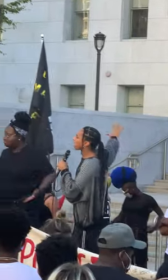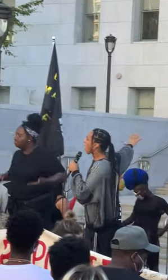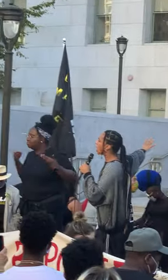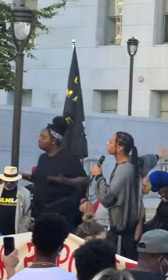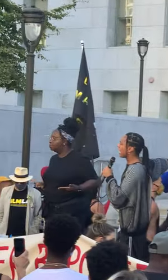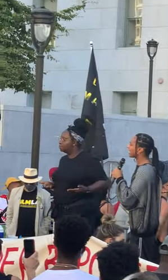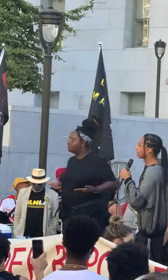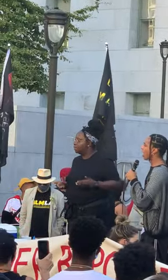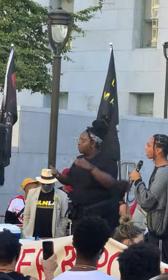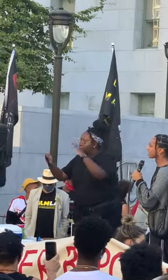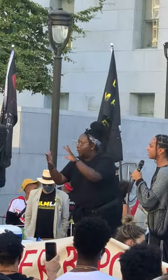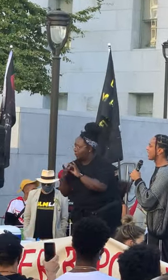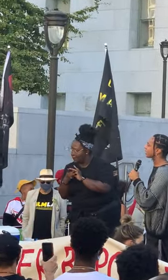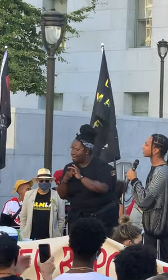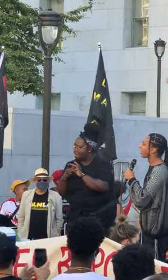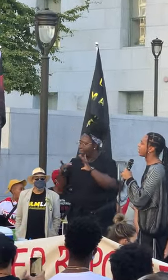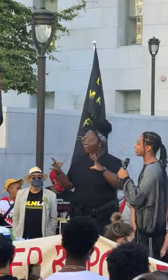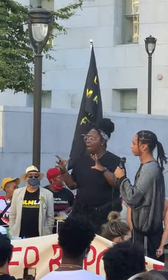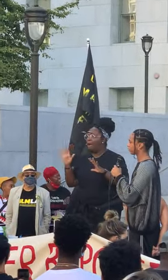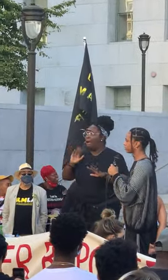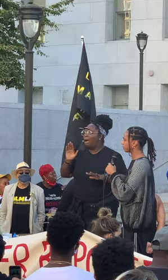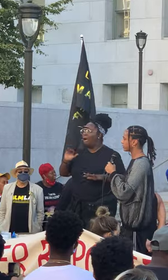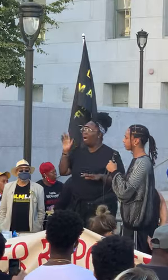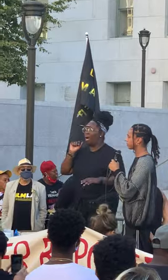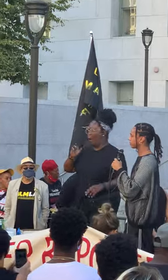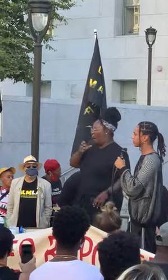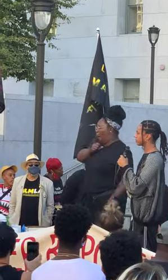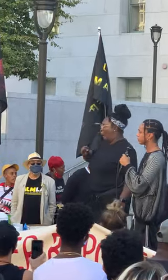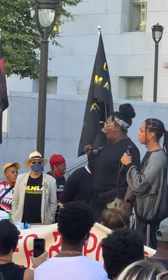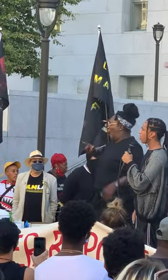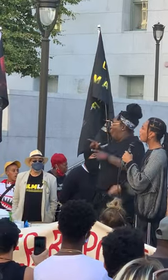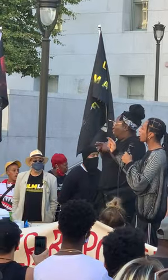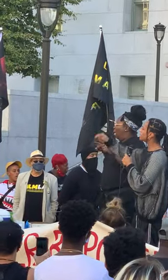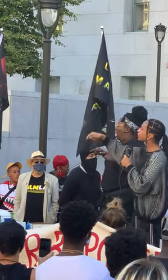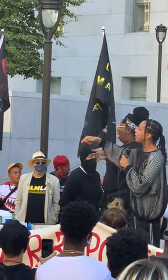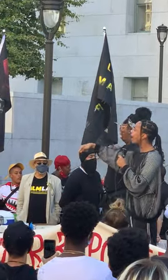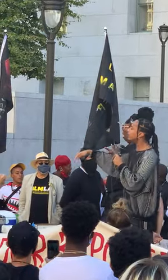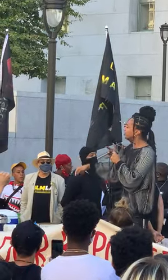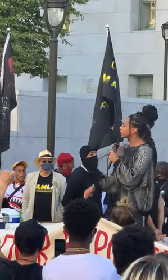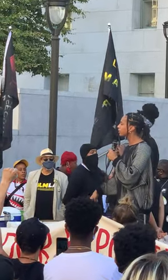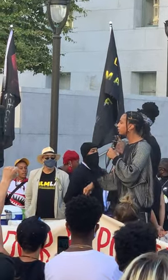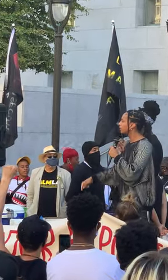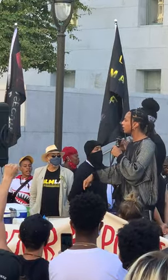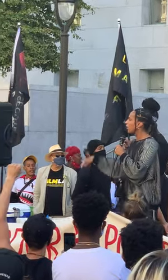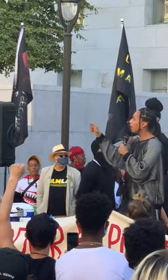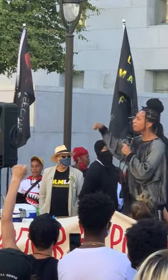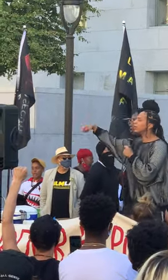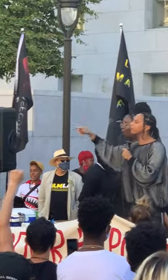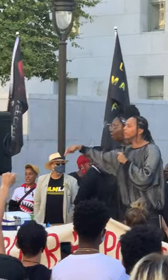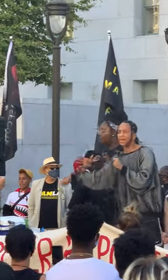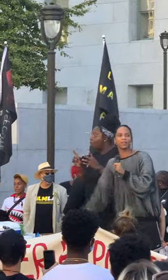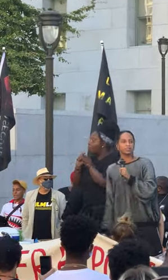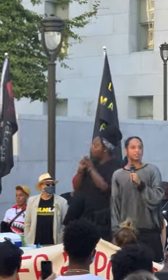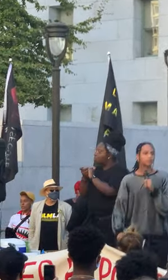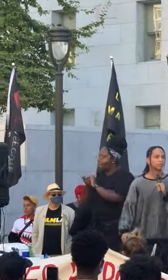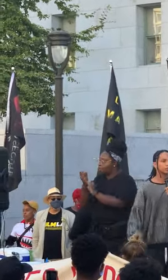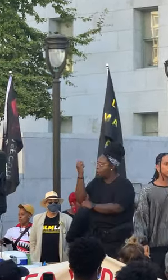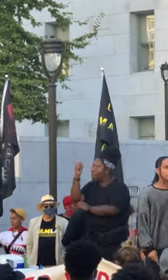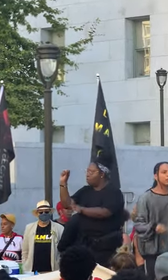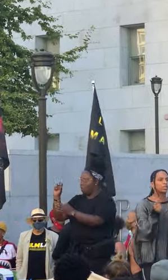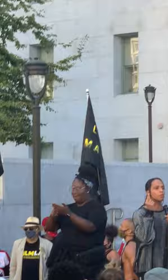We're going to let go of dated models and dated language. We're going to change what movement